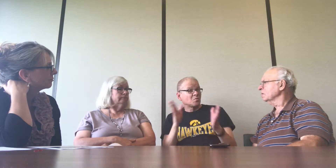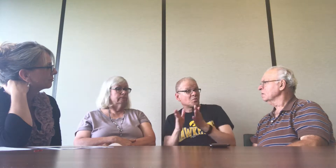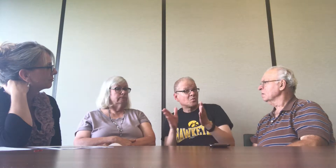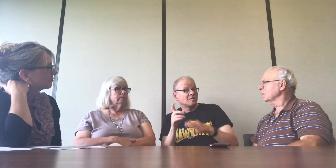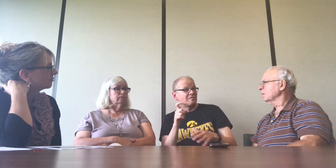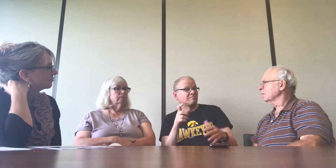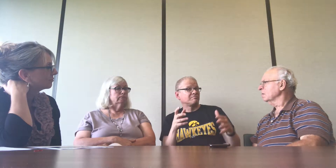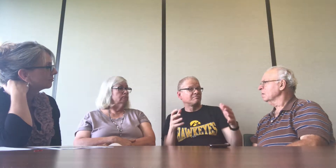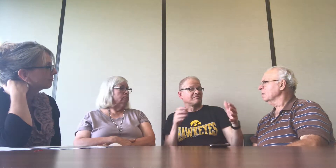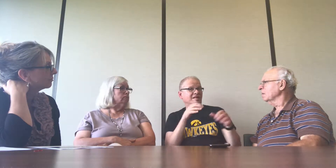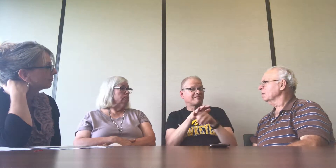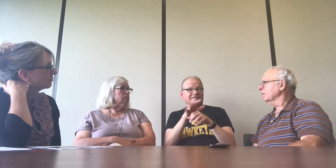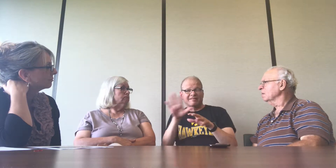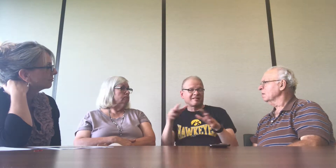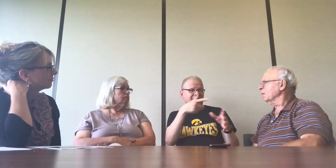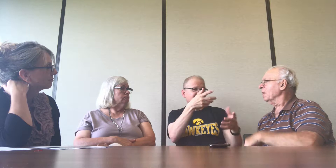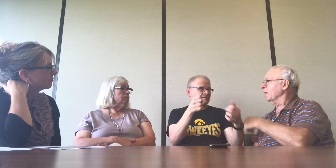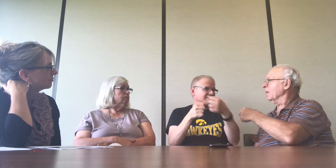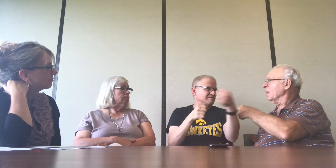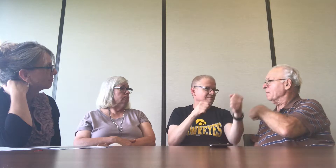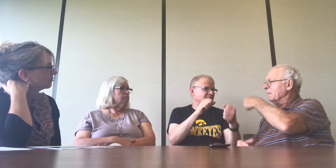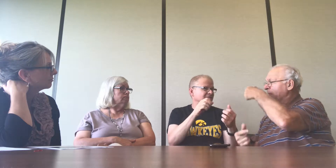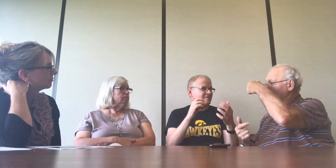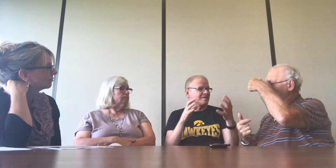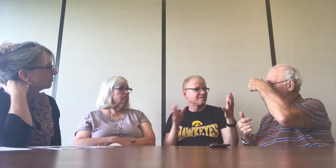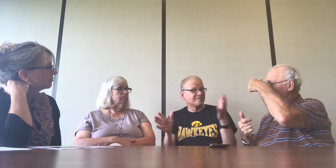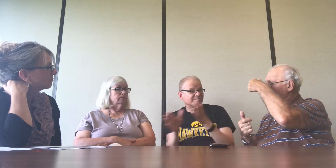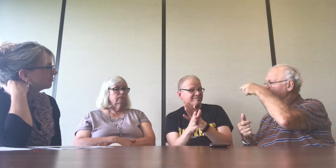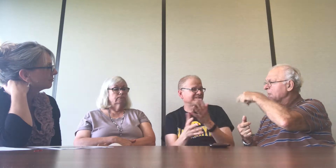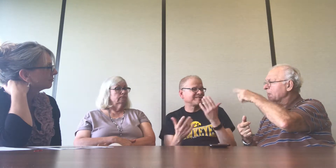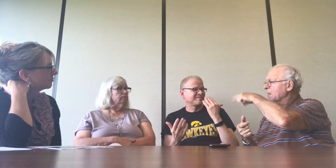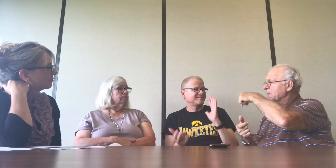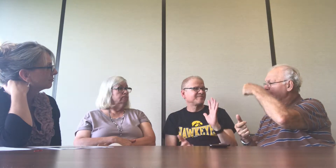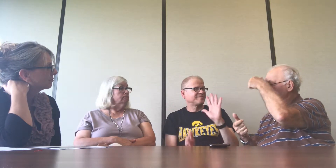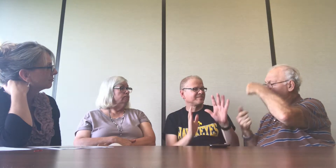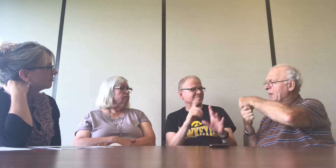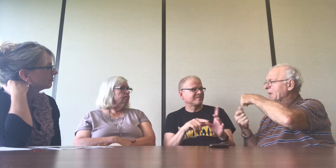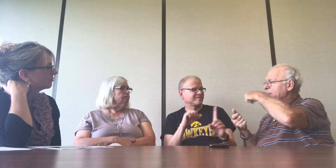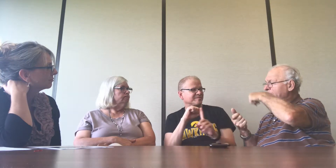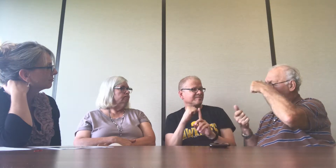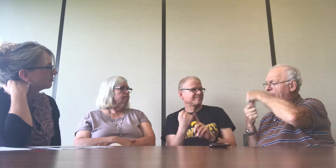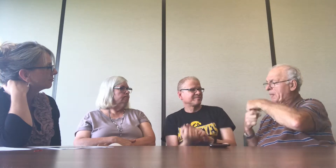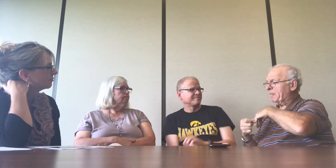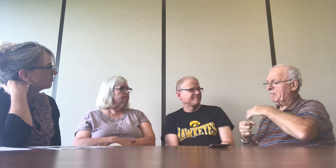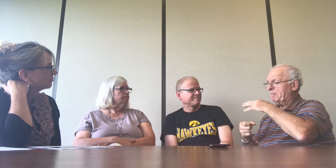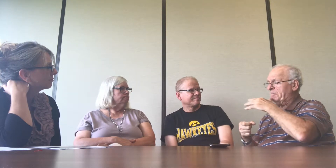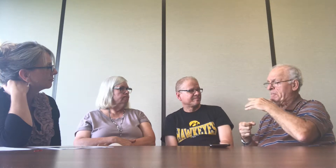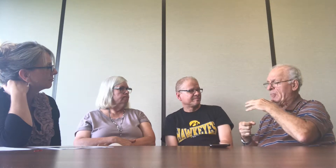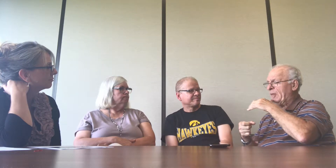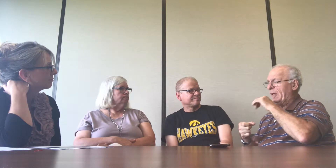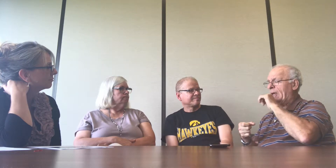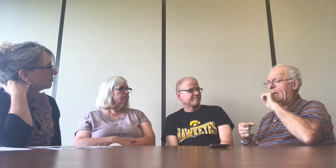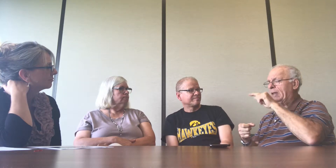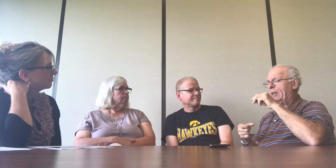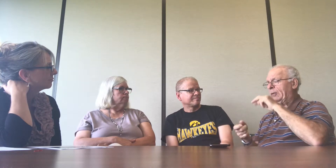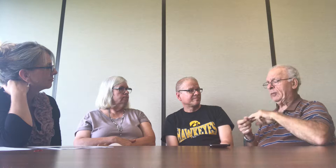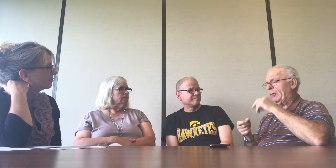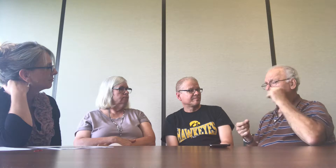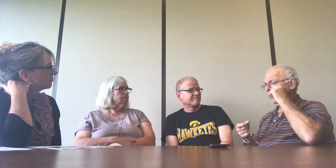Albert, it really depends on the demographics of the nursing home, the ratio of male, female workers and patients.